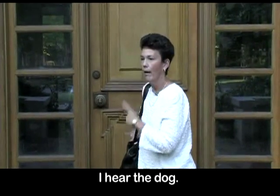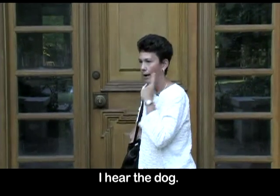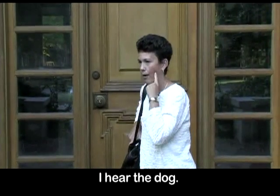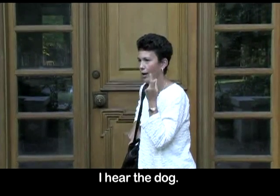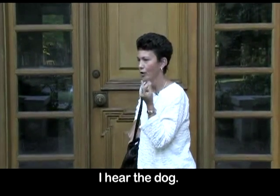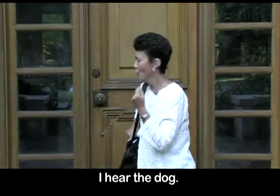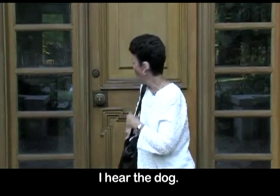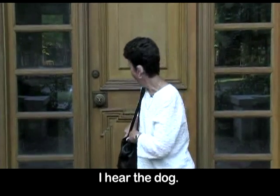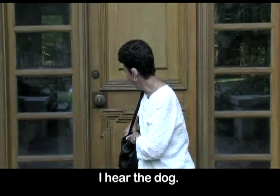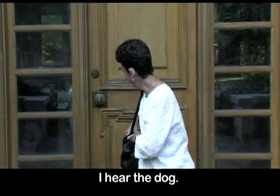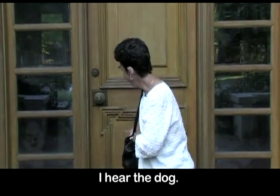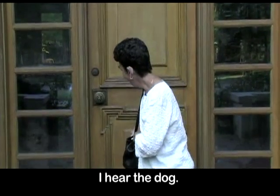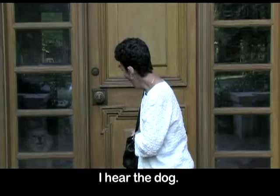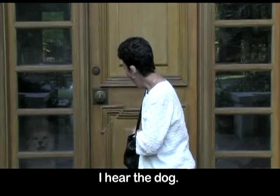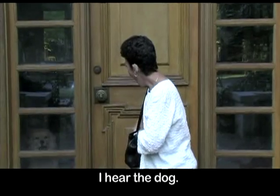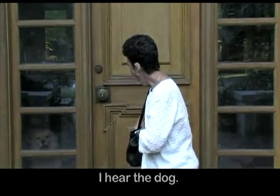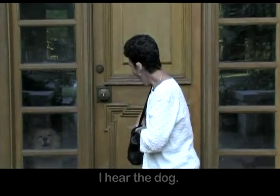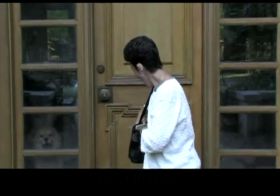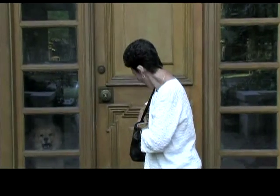Now I hear the dog.